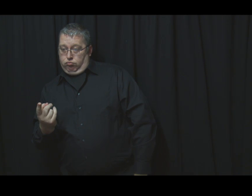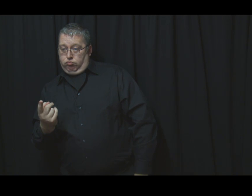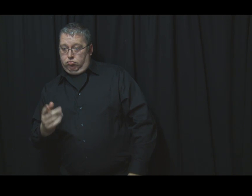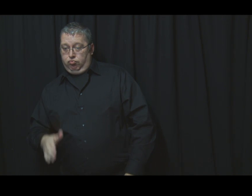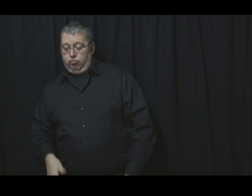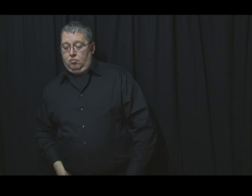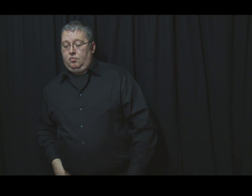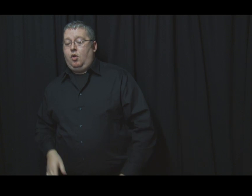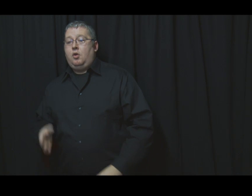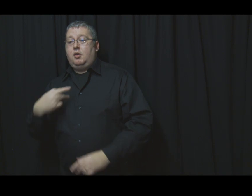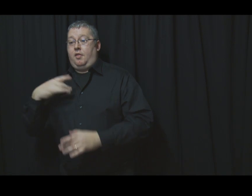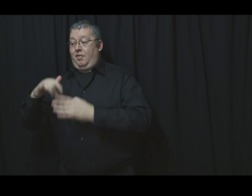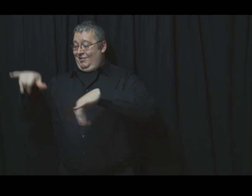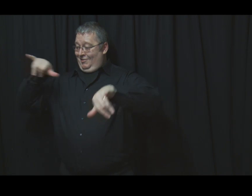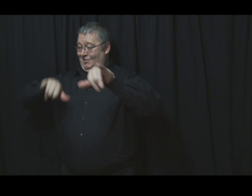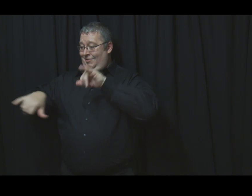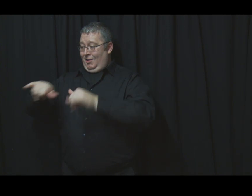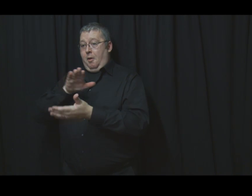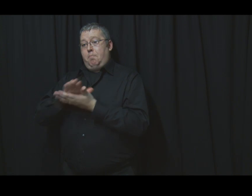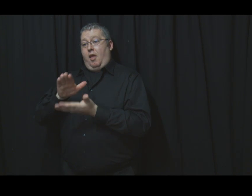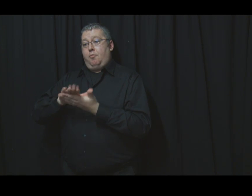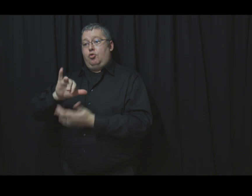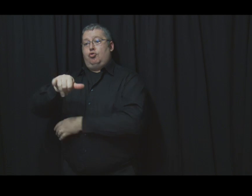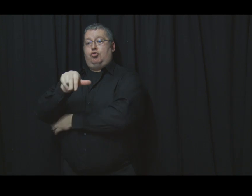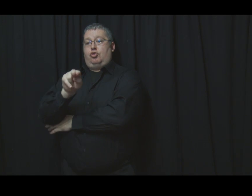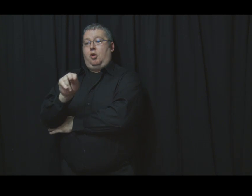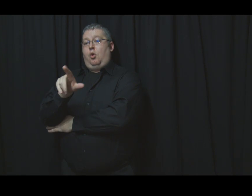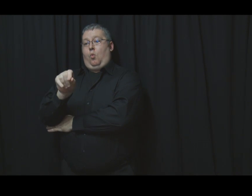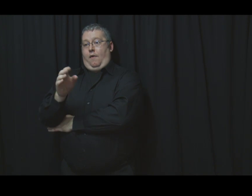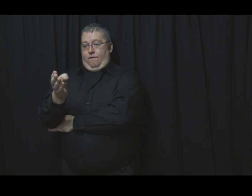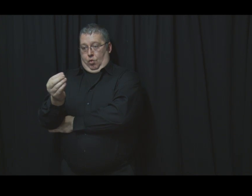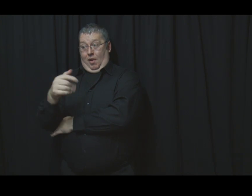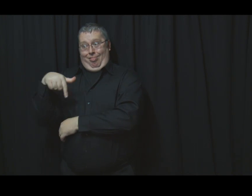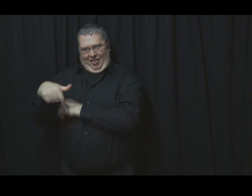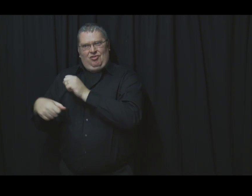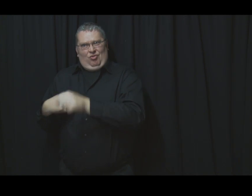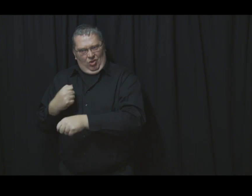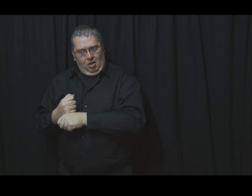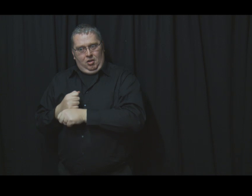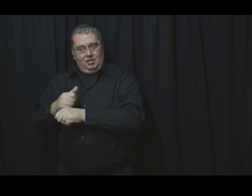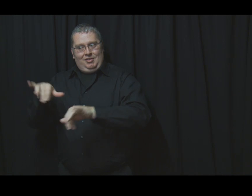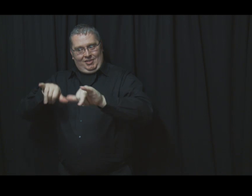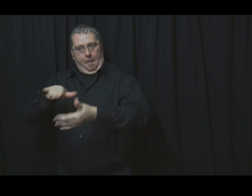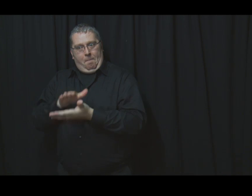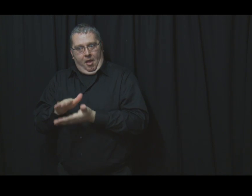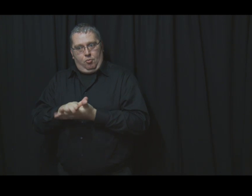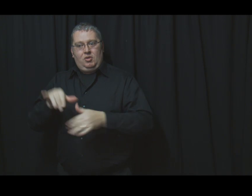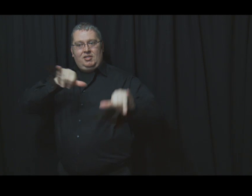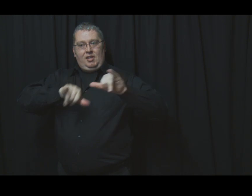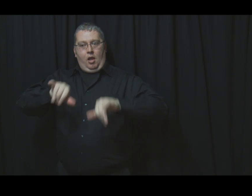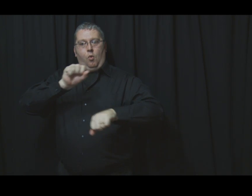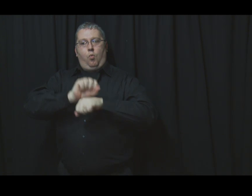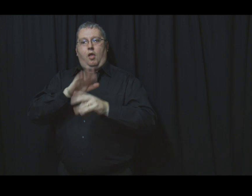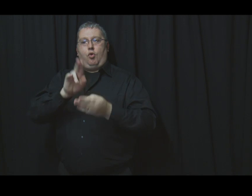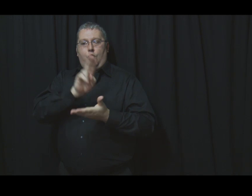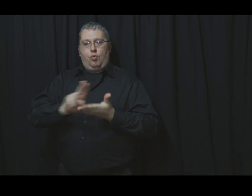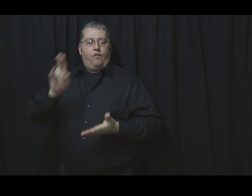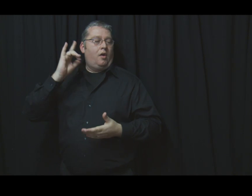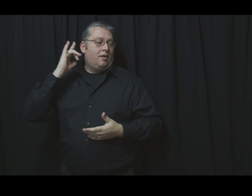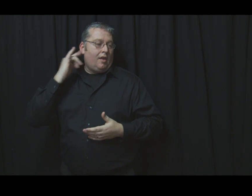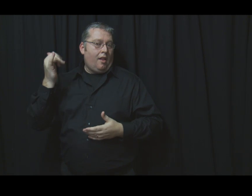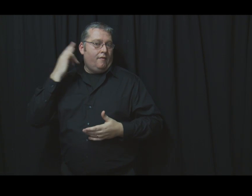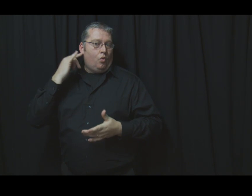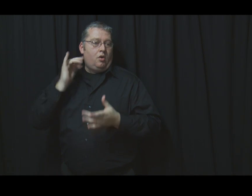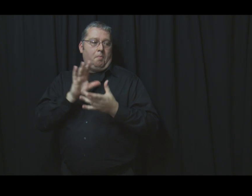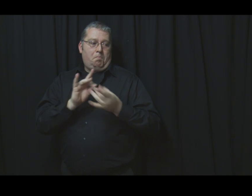in a scientific paper dated January 2014, that's this year, scientists working at the University of California